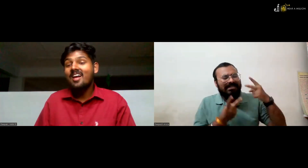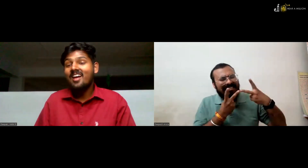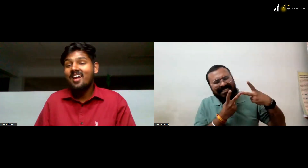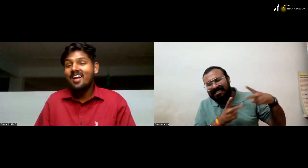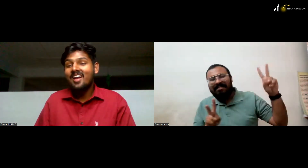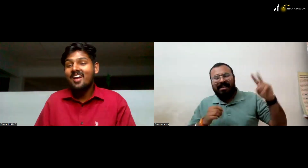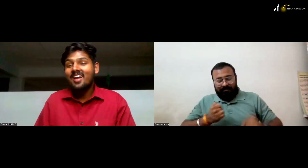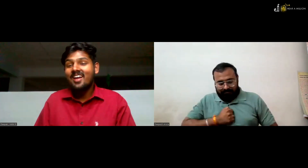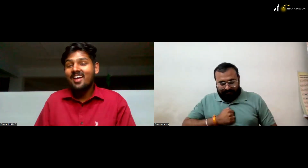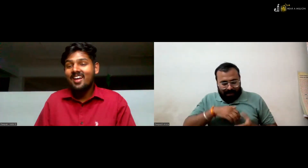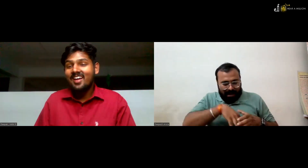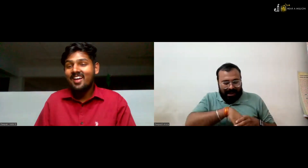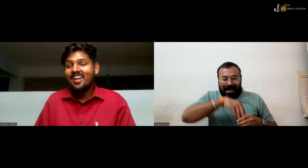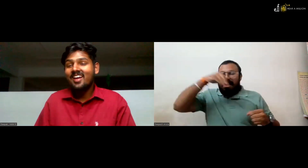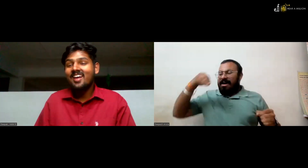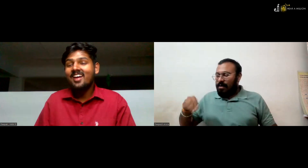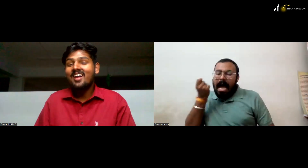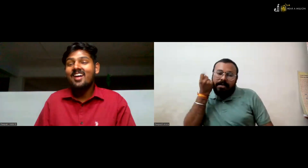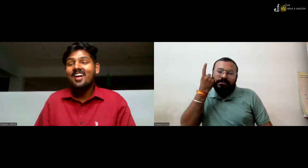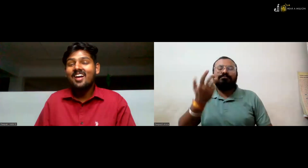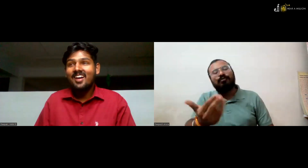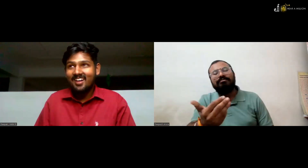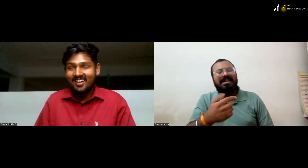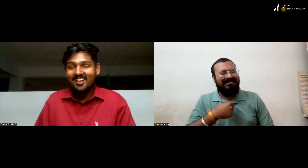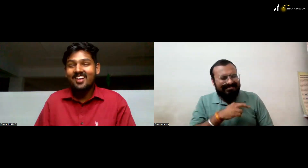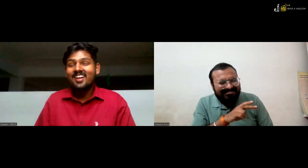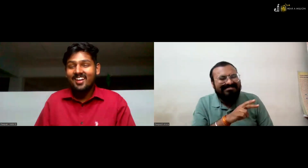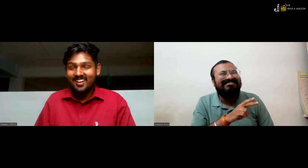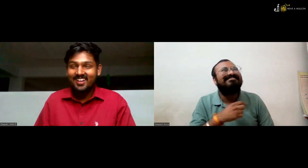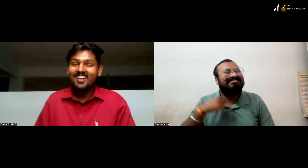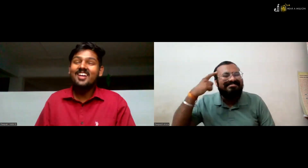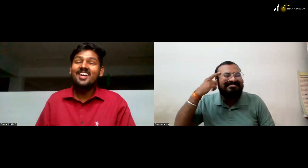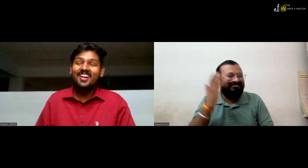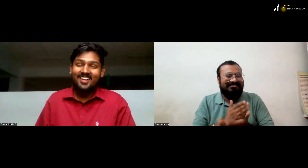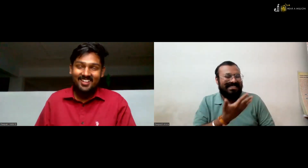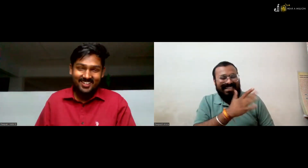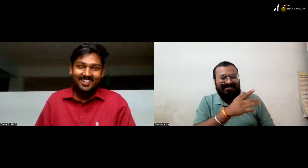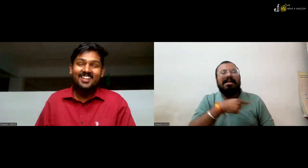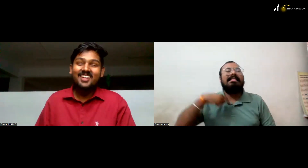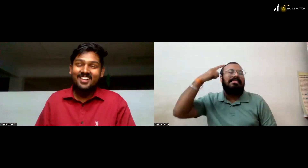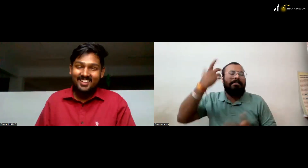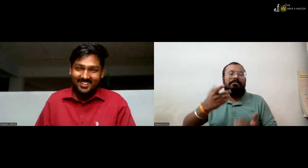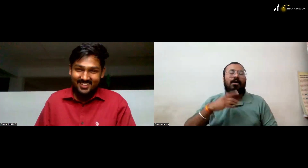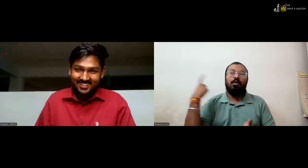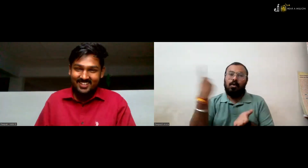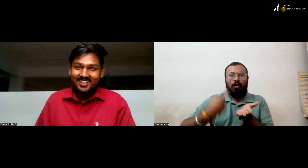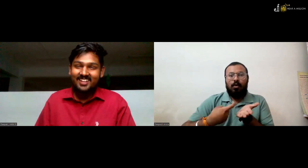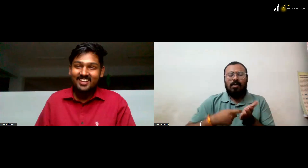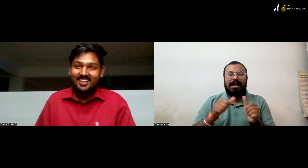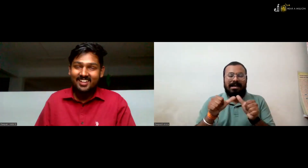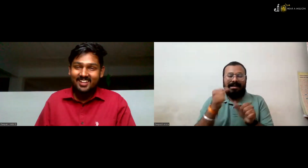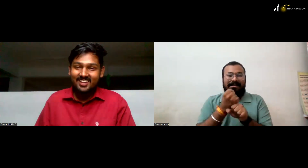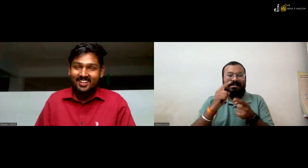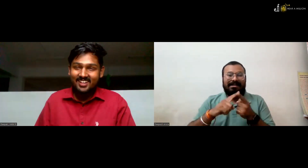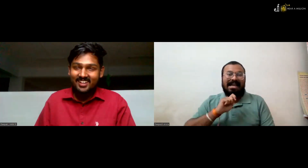you can be visiting with your parents, that will be really helpful. But they said me that no, coming up